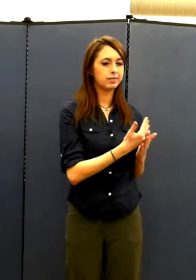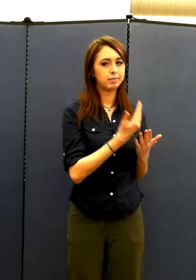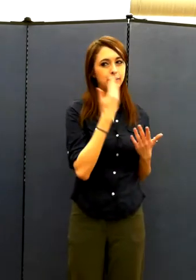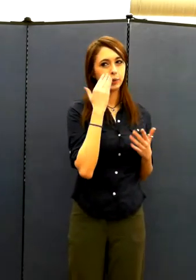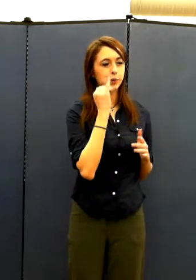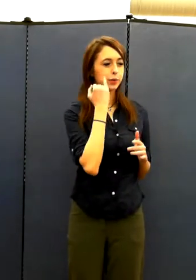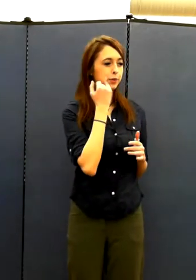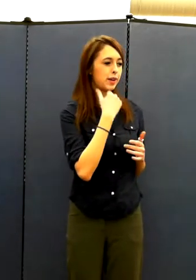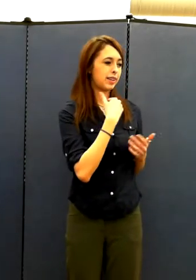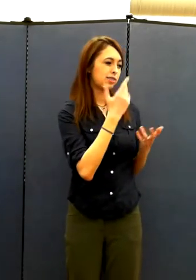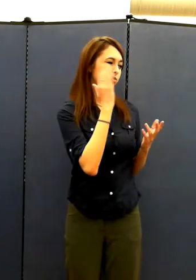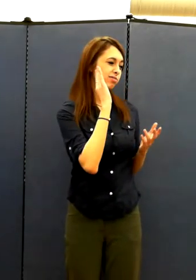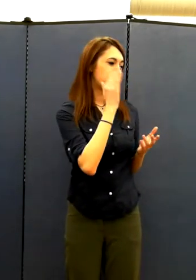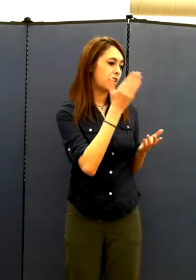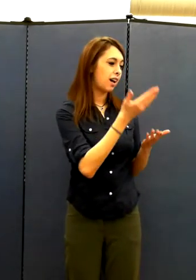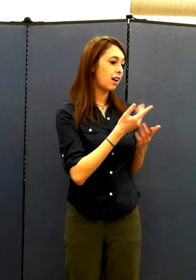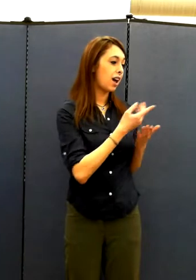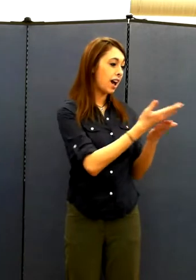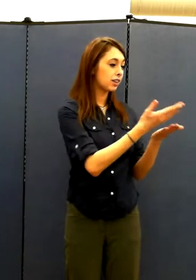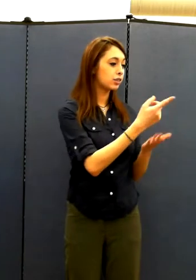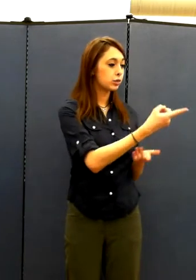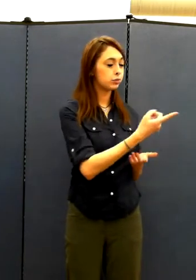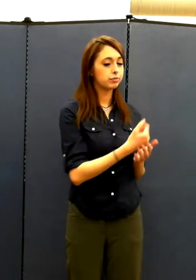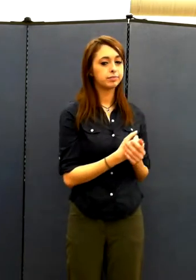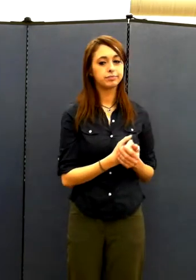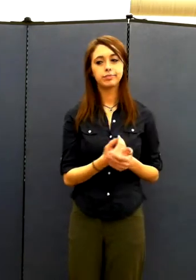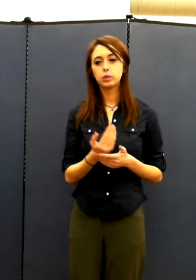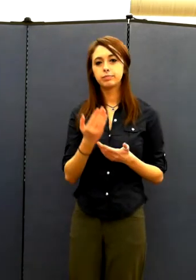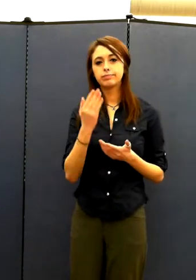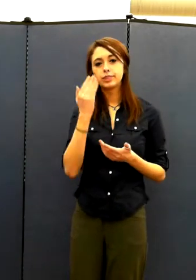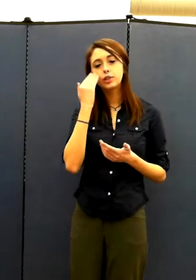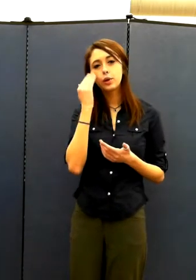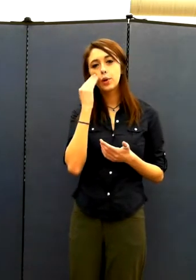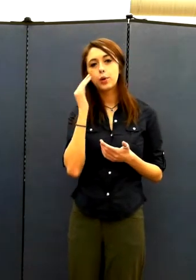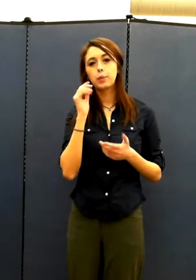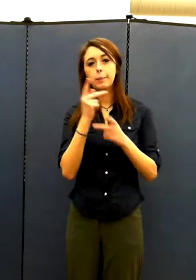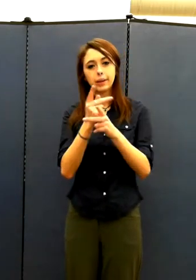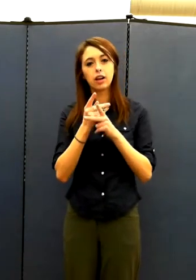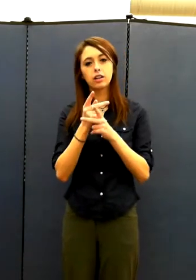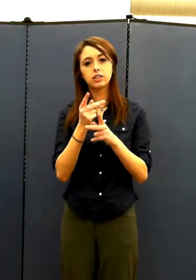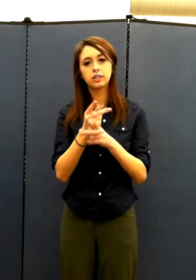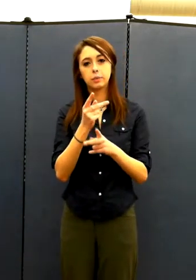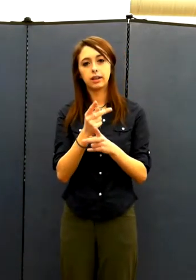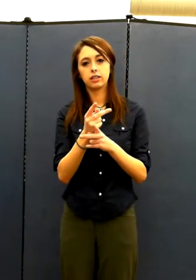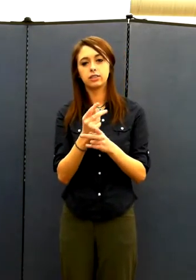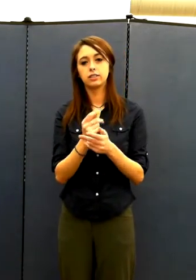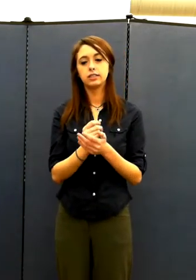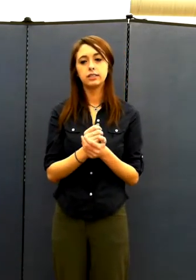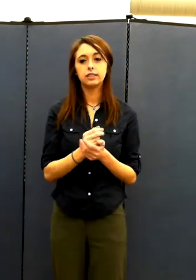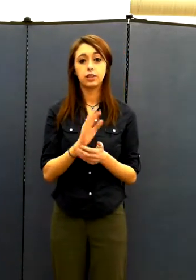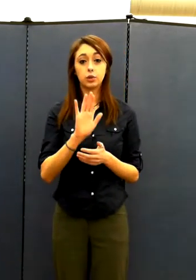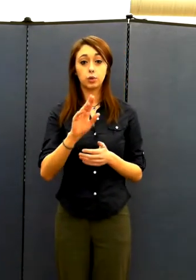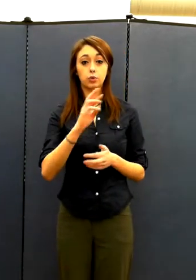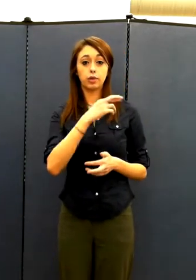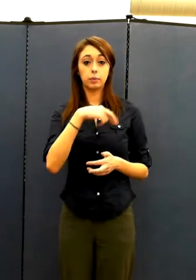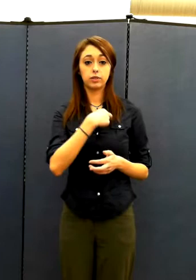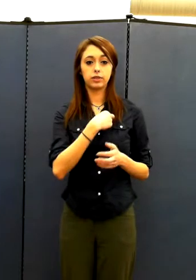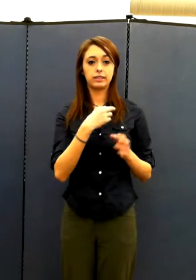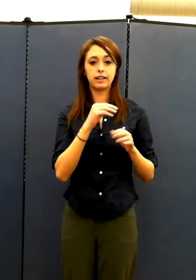you or not. So just always know that, just be cautious of your reputation, and know that your reputation not only affects you, but it